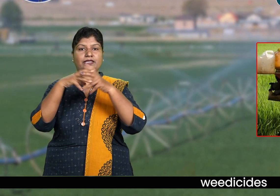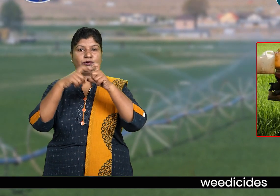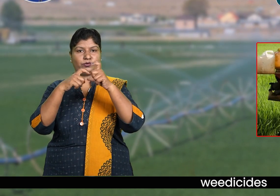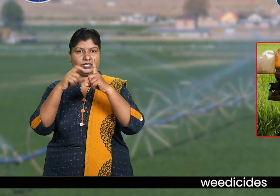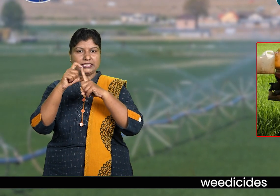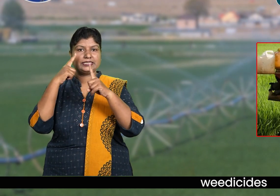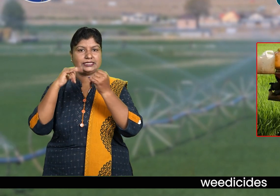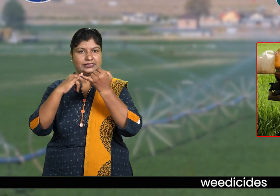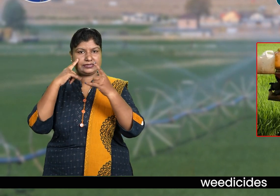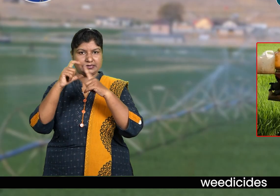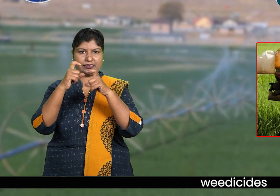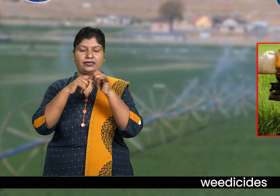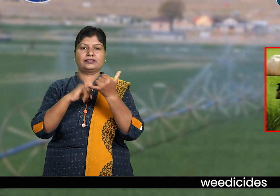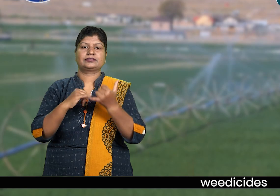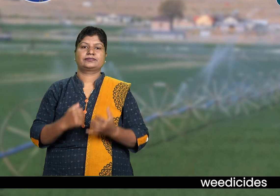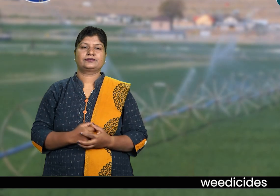weedicides,